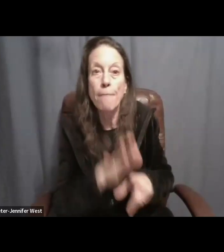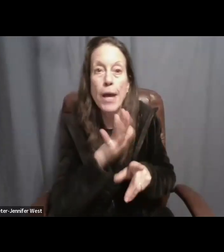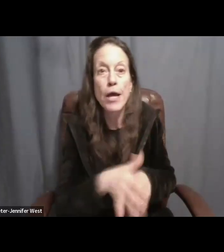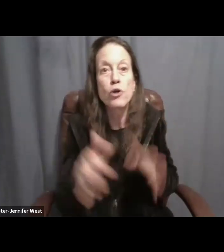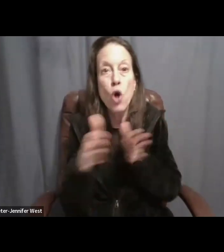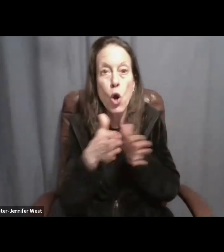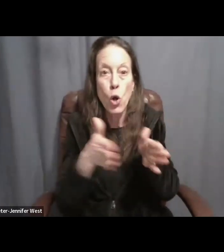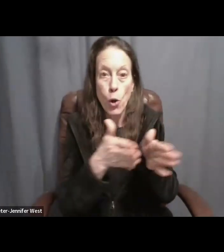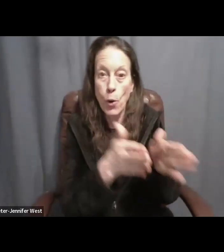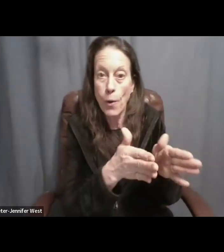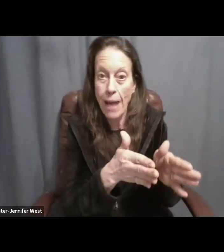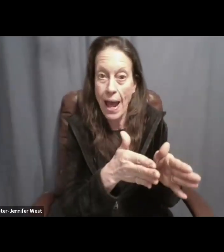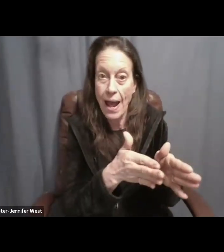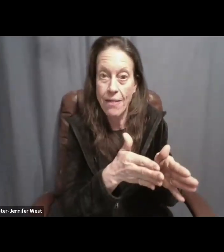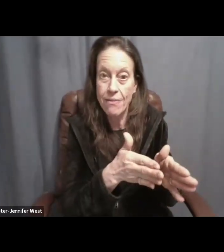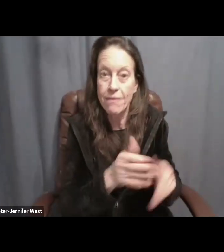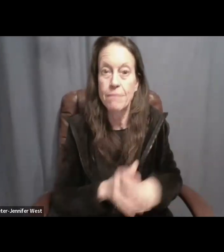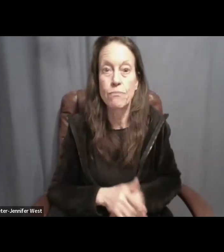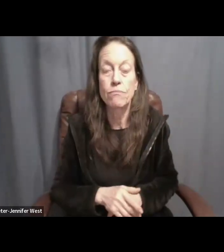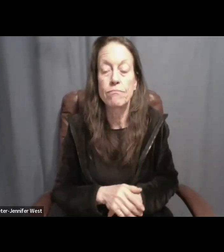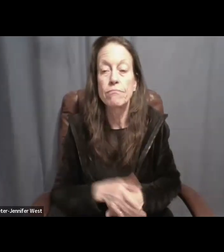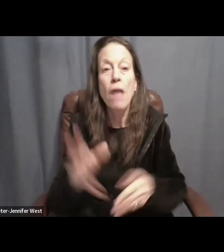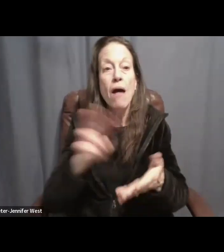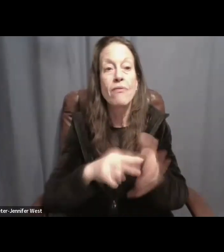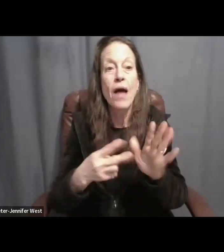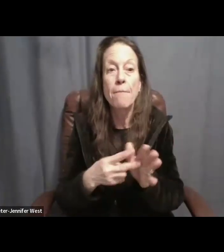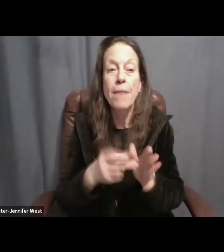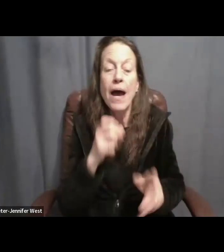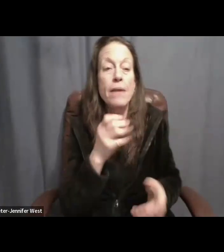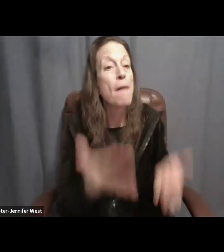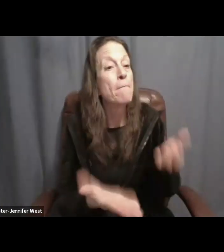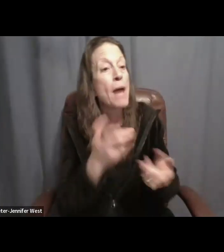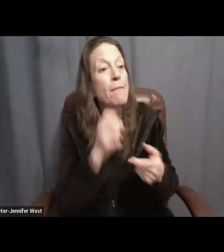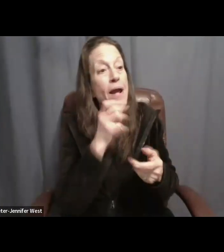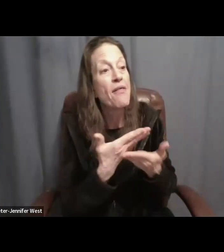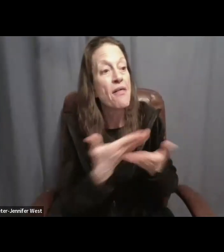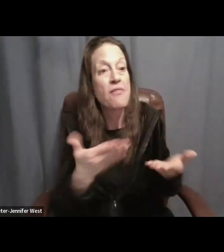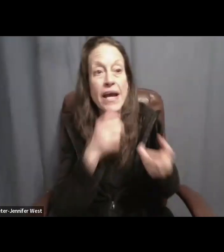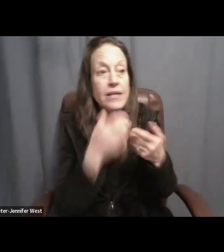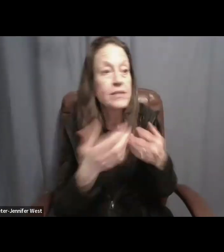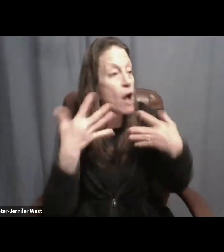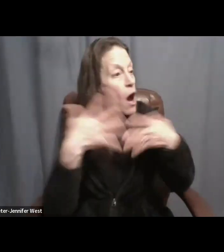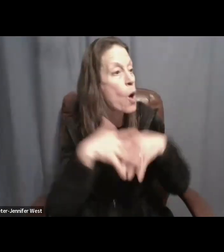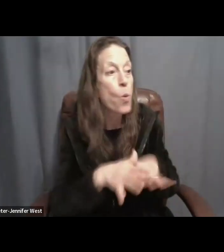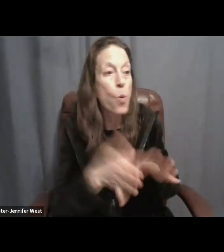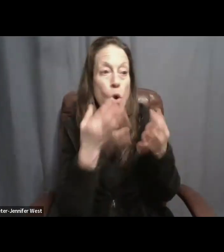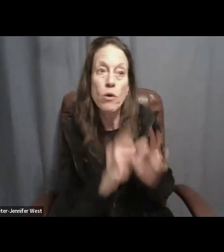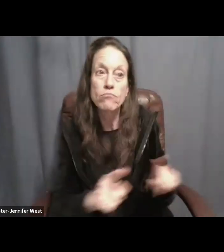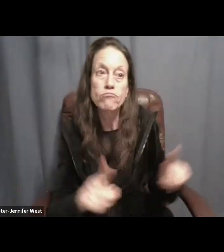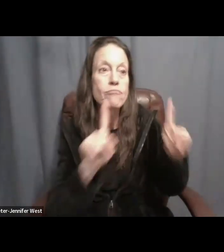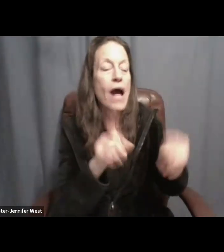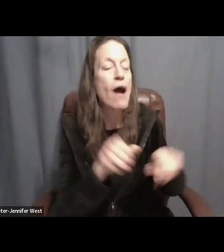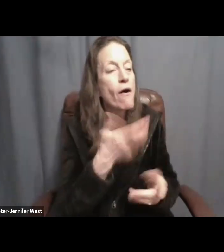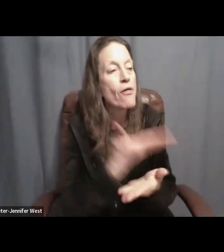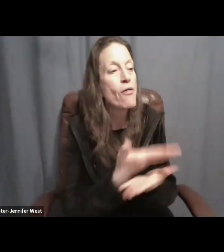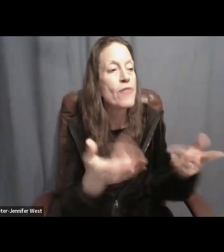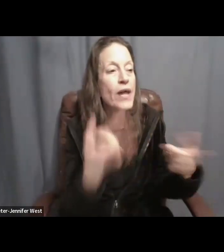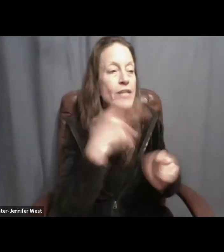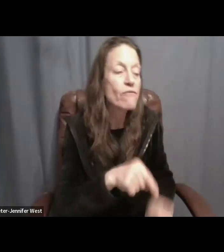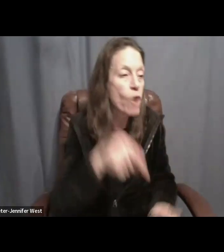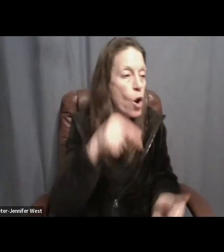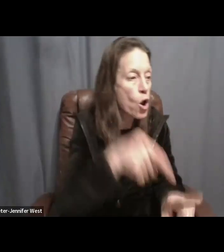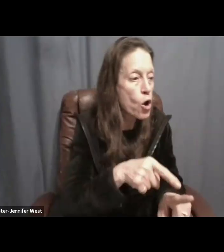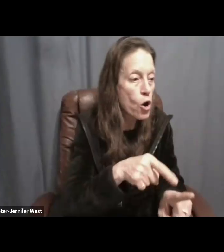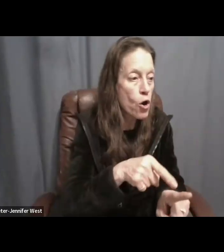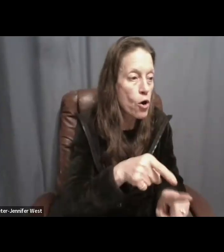was, and it meant that things didn't work out so well for her because they didn't hire more people, and so the people who were working with her just